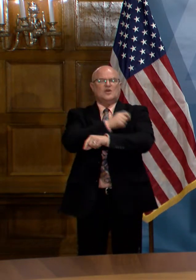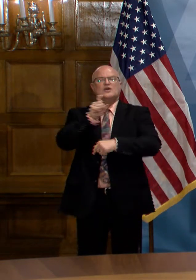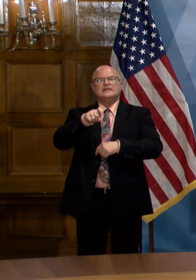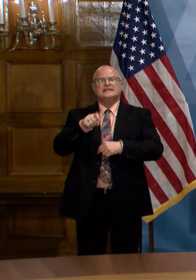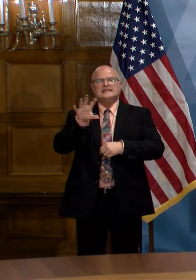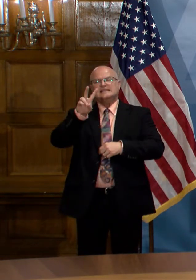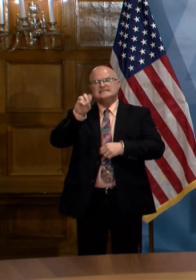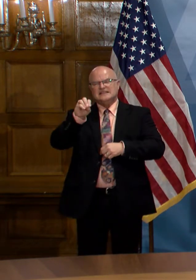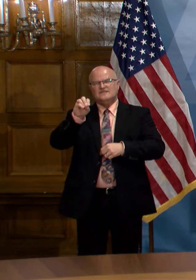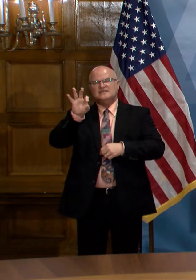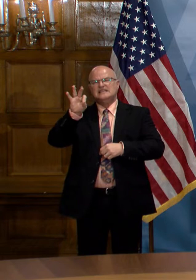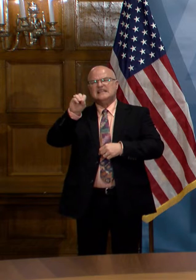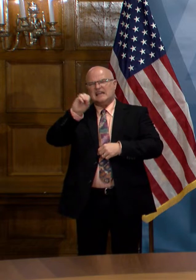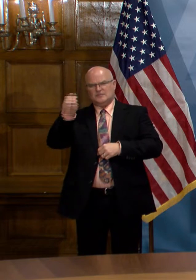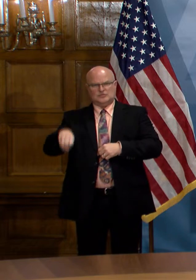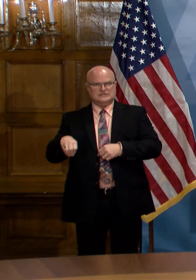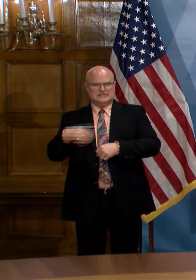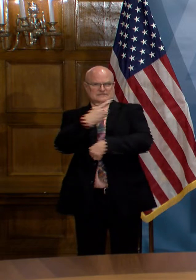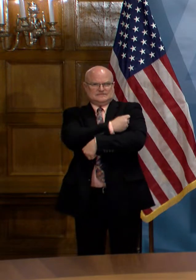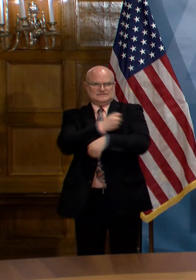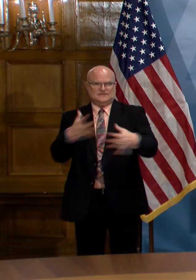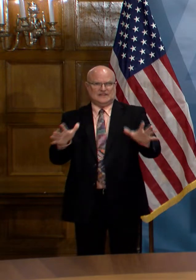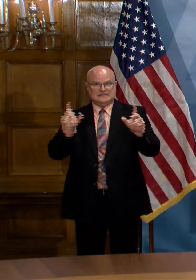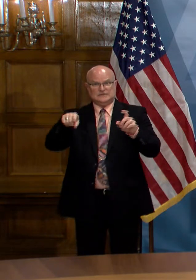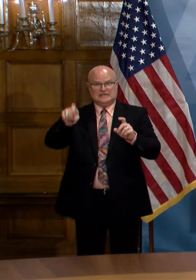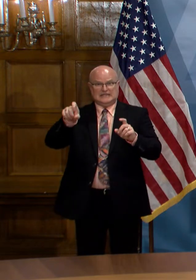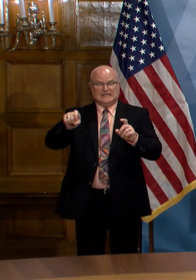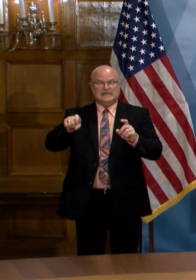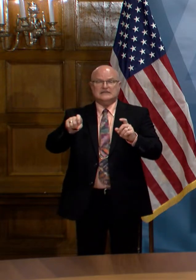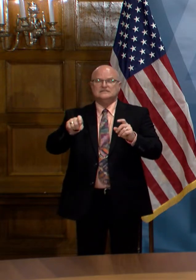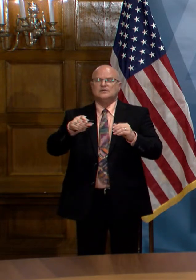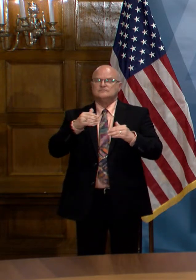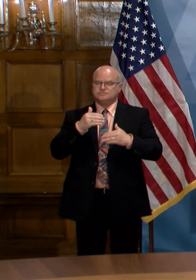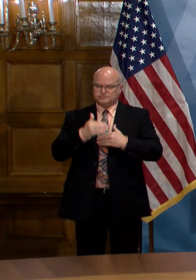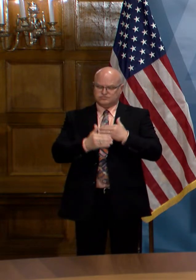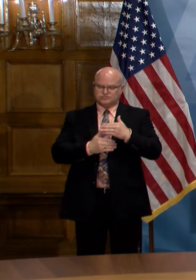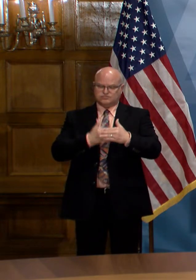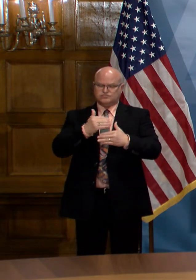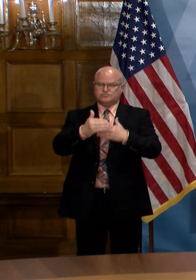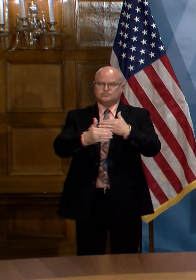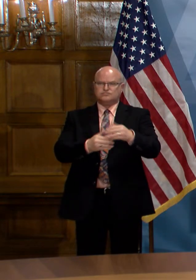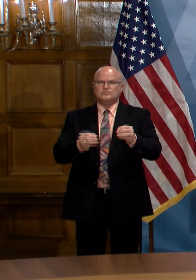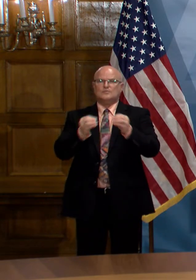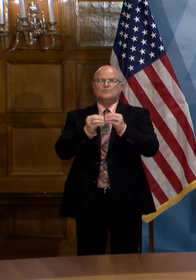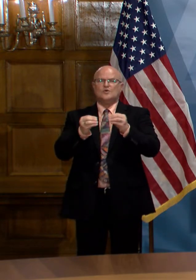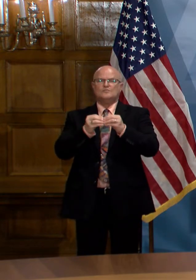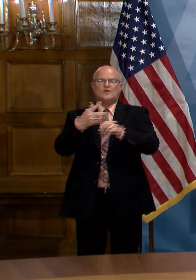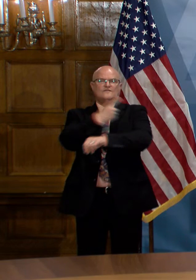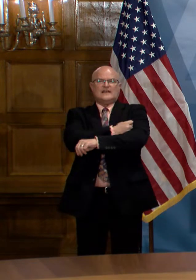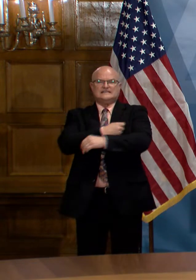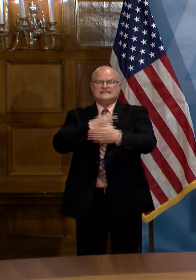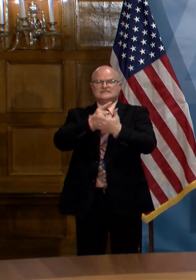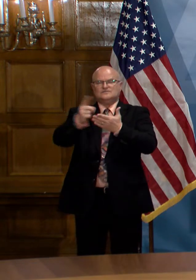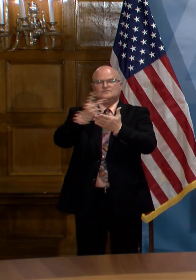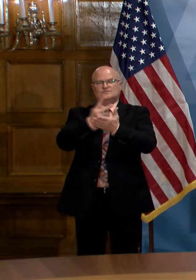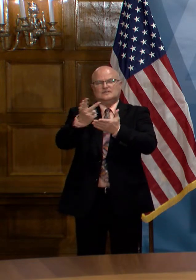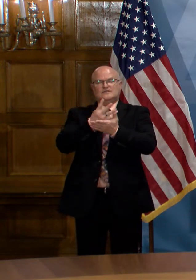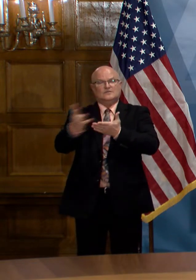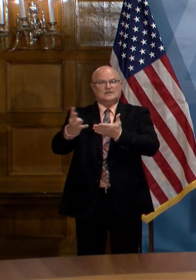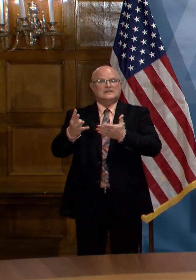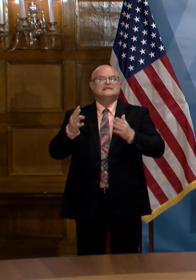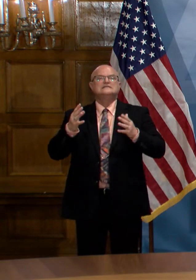70 to 90% of our population immunized. So we can get through this. We're going to have more and more vaccine over the next few weeks, and